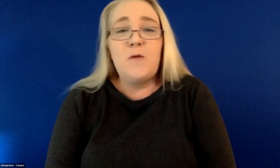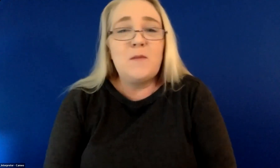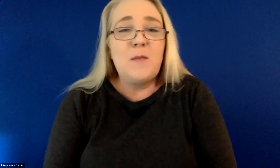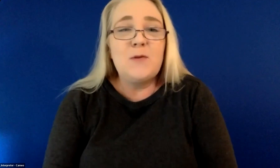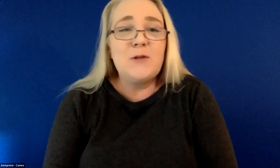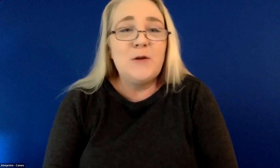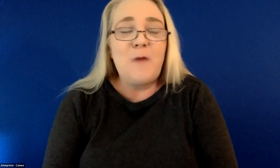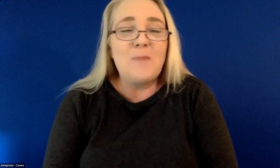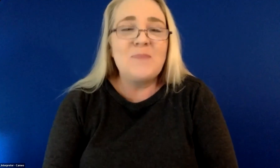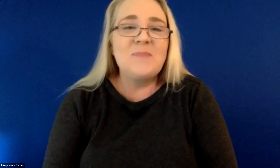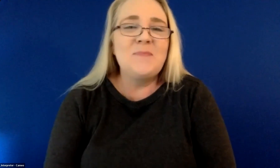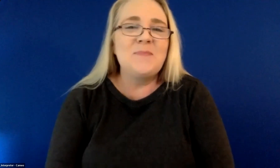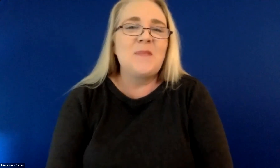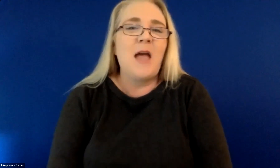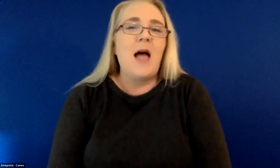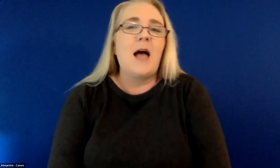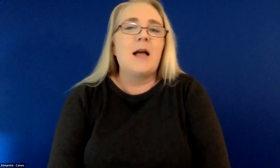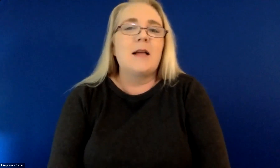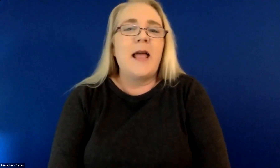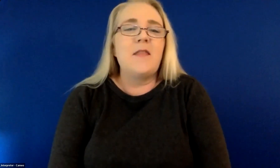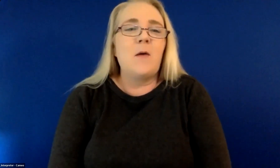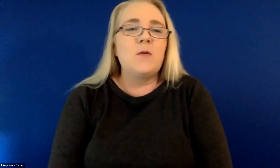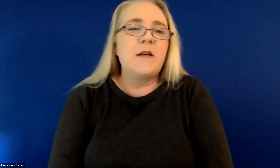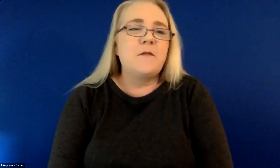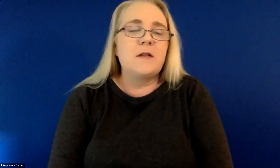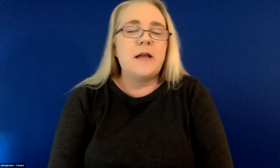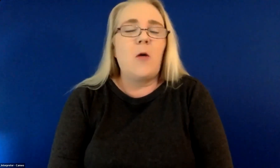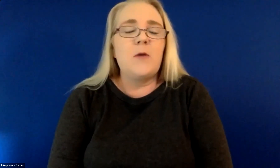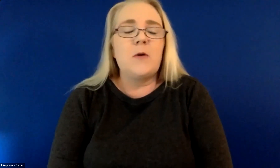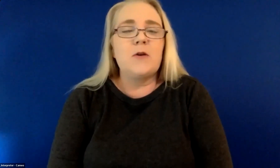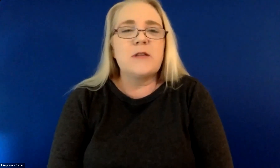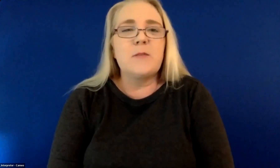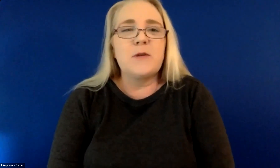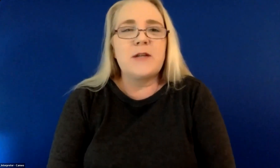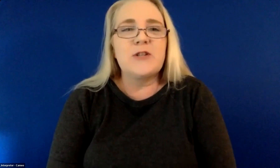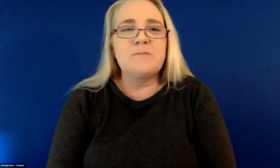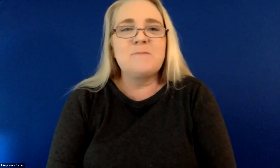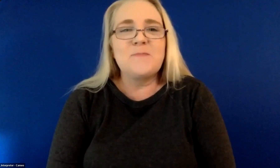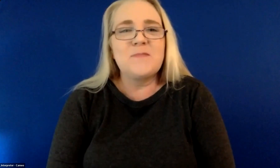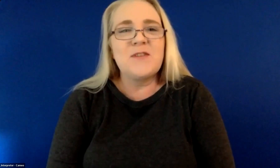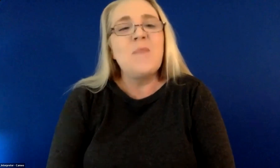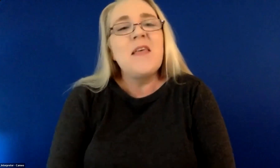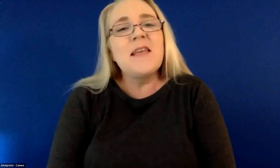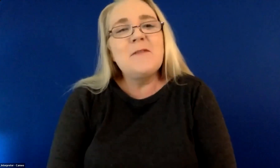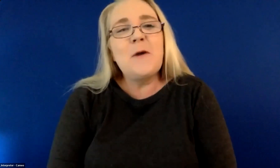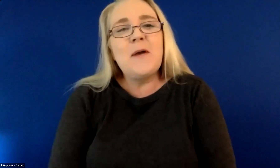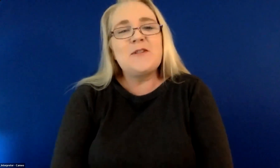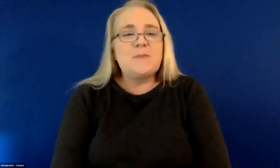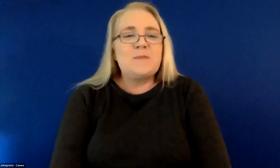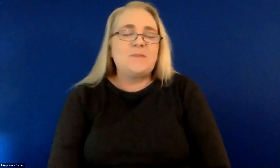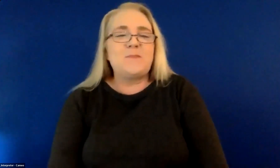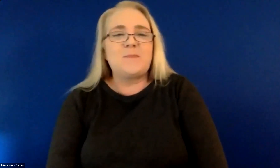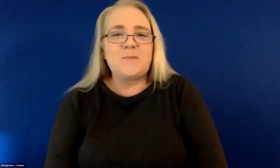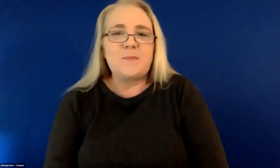They're the perfect people to learn from. And that will definitely help you in your sign production. So thank you very